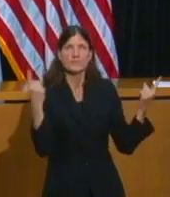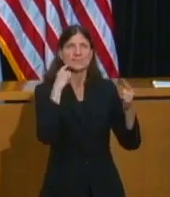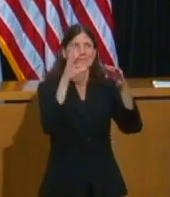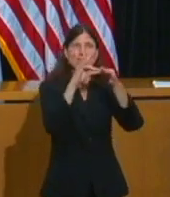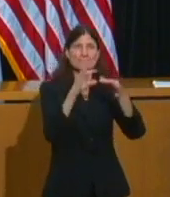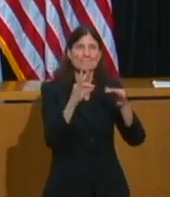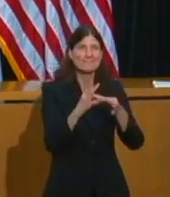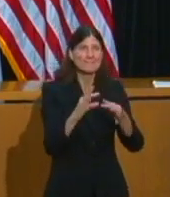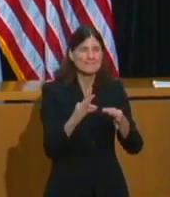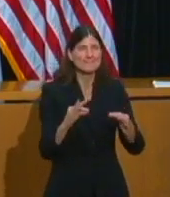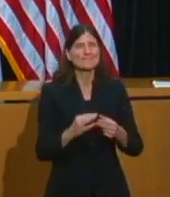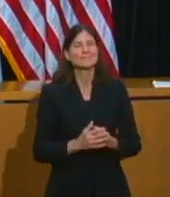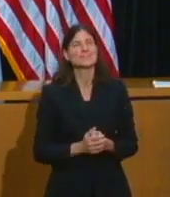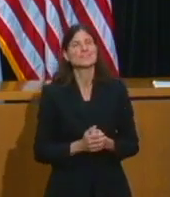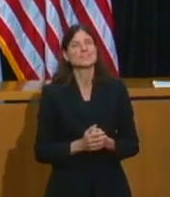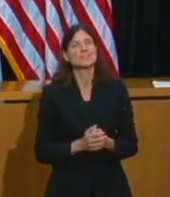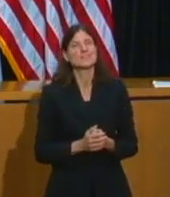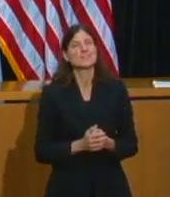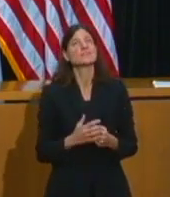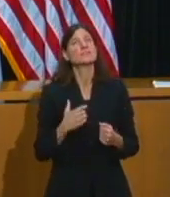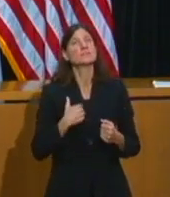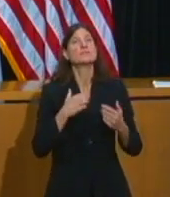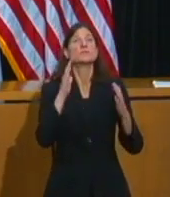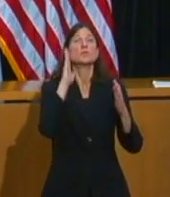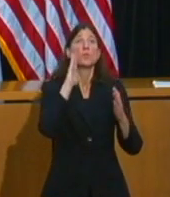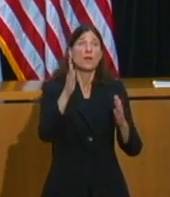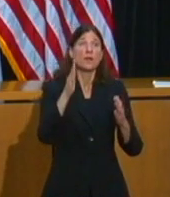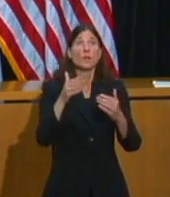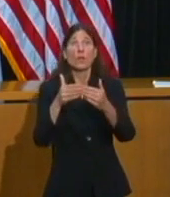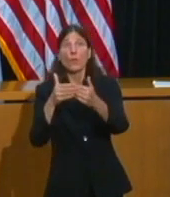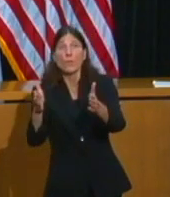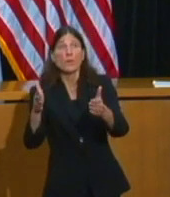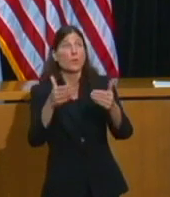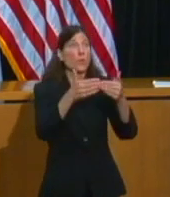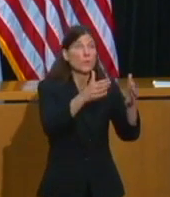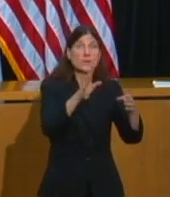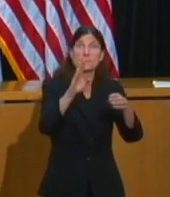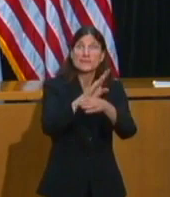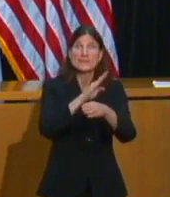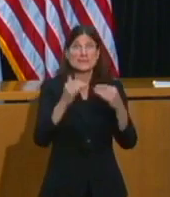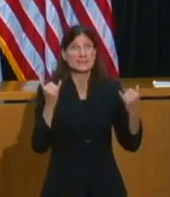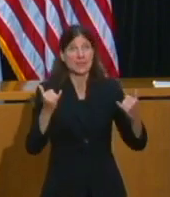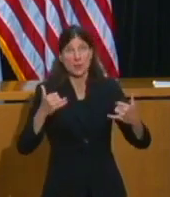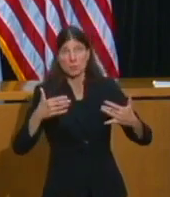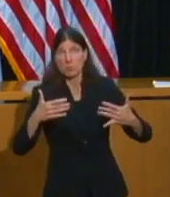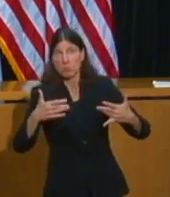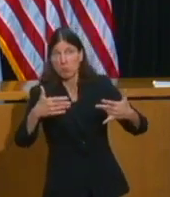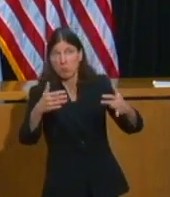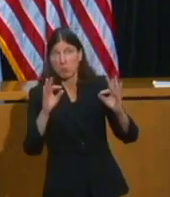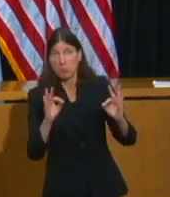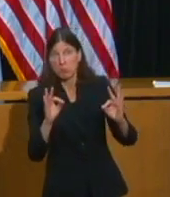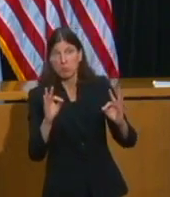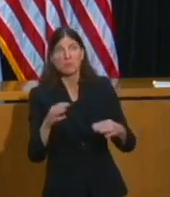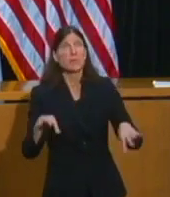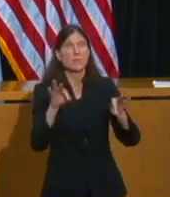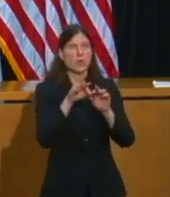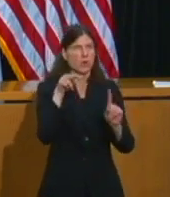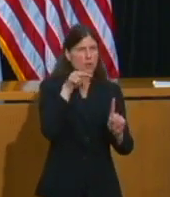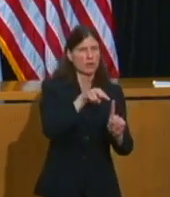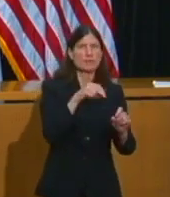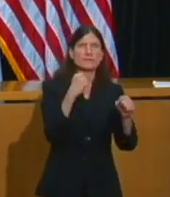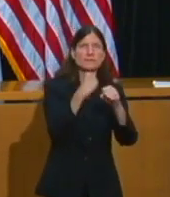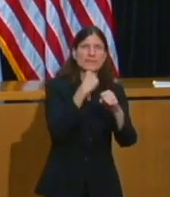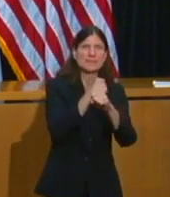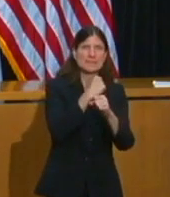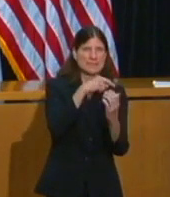continue to open our society and economy, we continue to strengthen our data as well as provide safety and health guidelines for organizations and